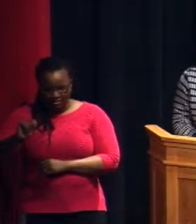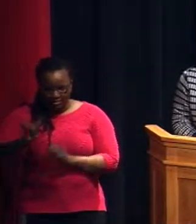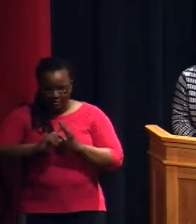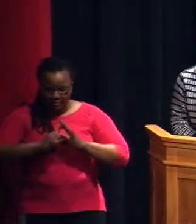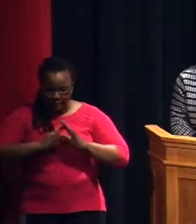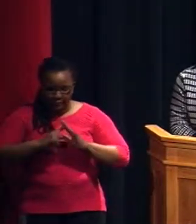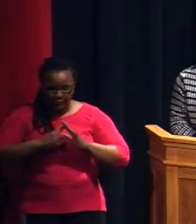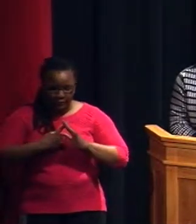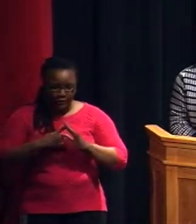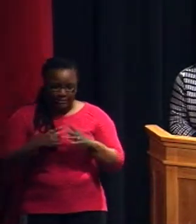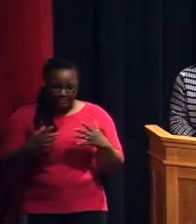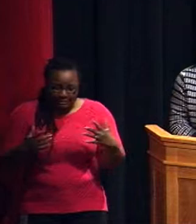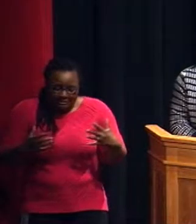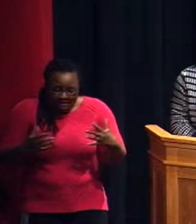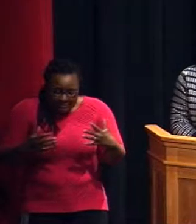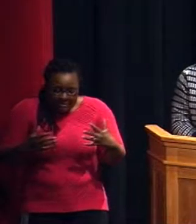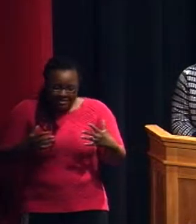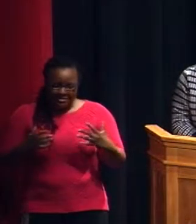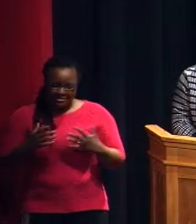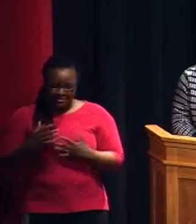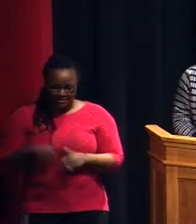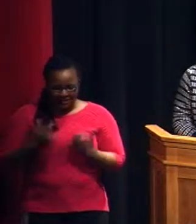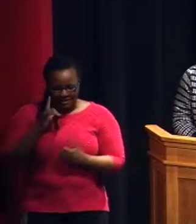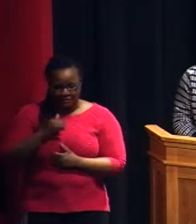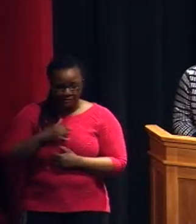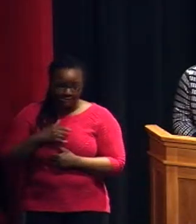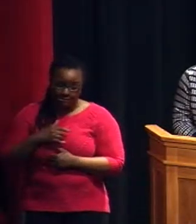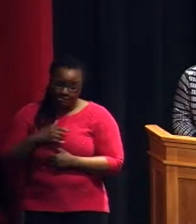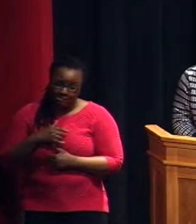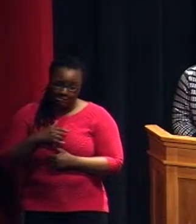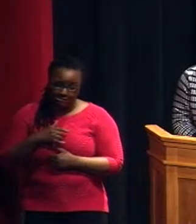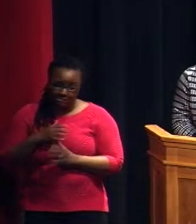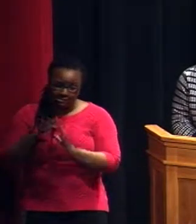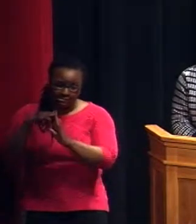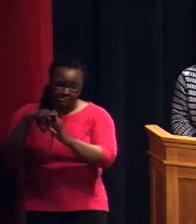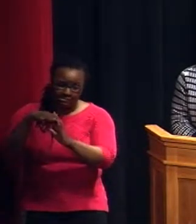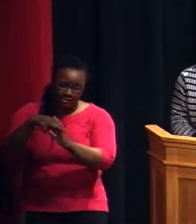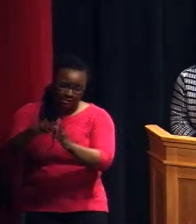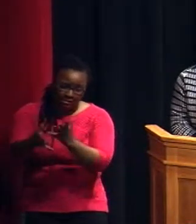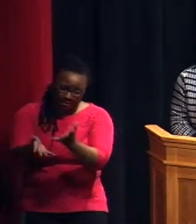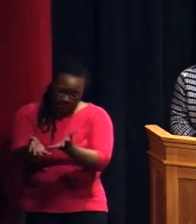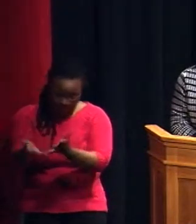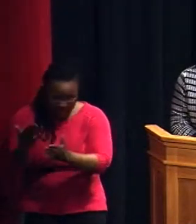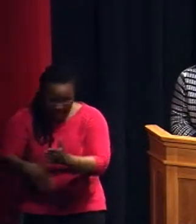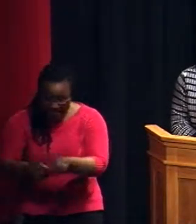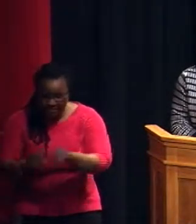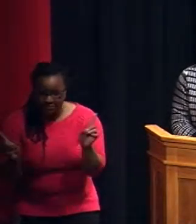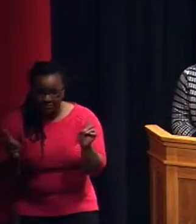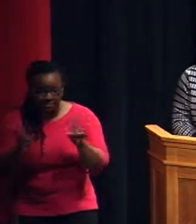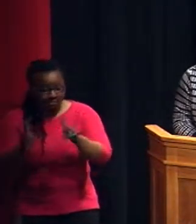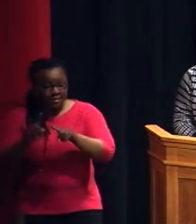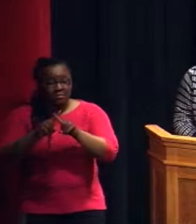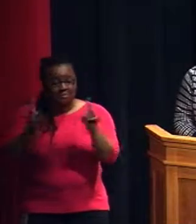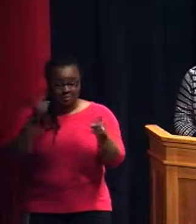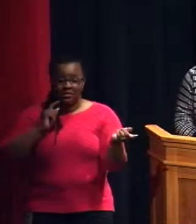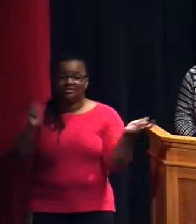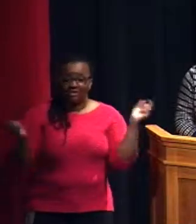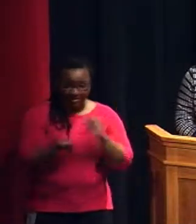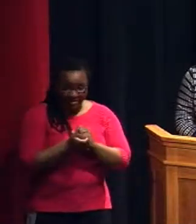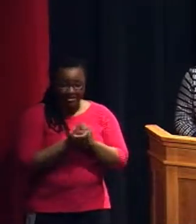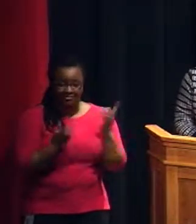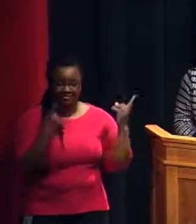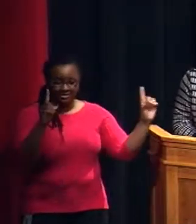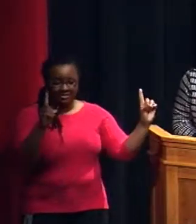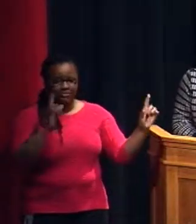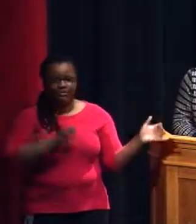may have been another type of ending can make it like we did, I believe everyone in this room can do so as